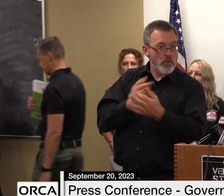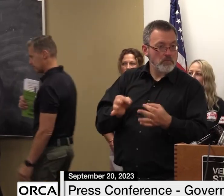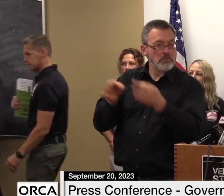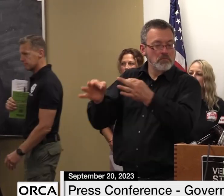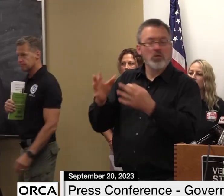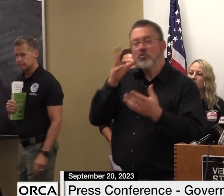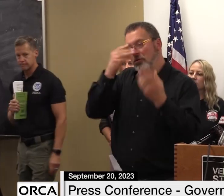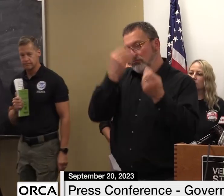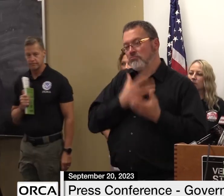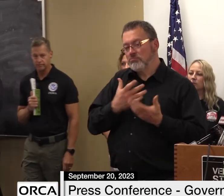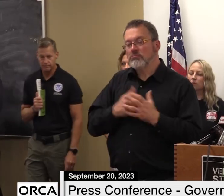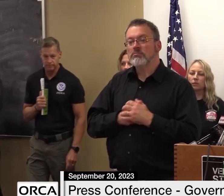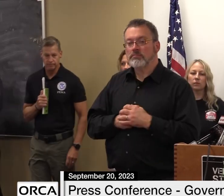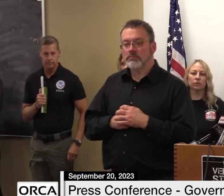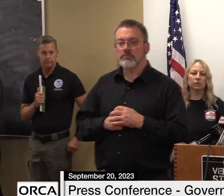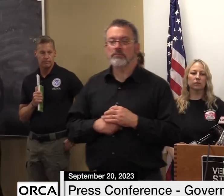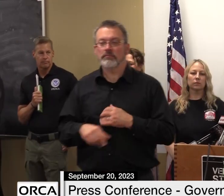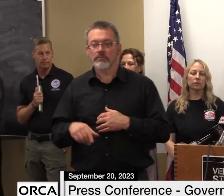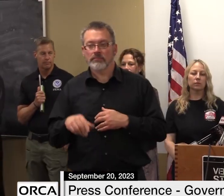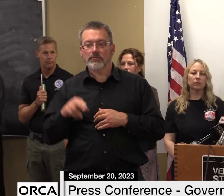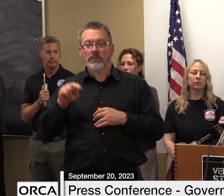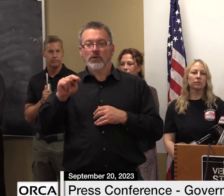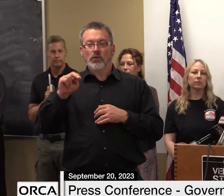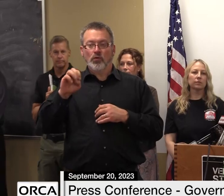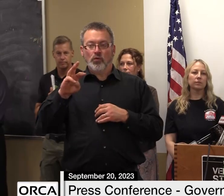Chris Roy, Newport Daily Express.